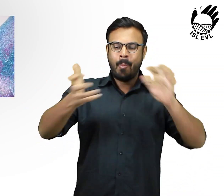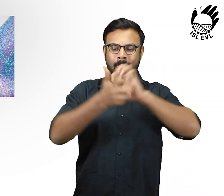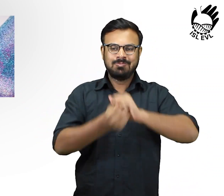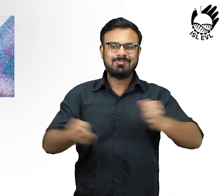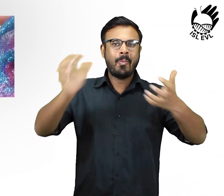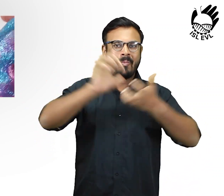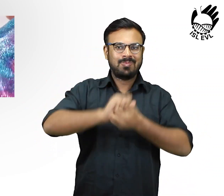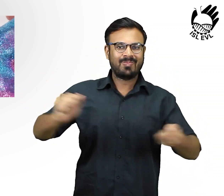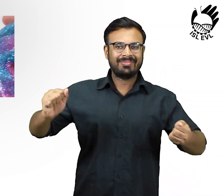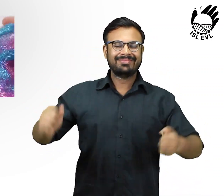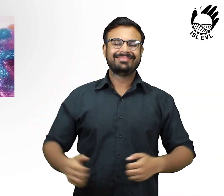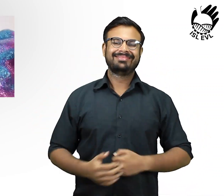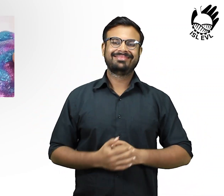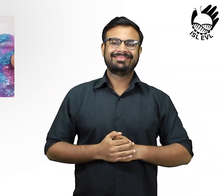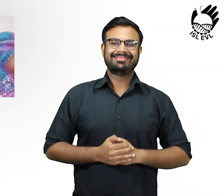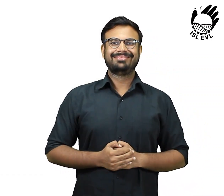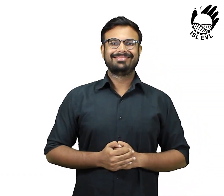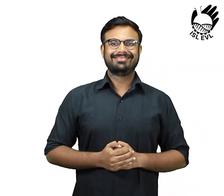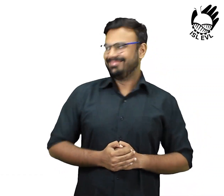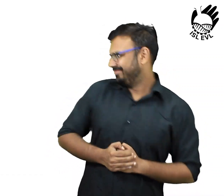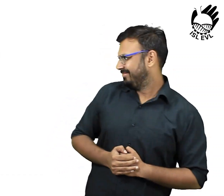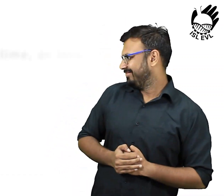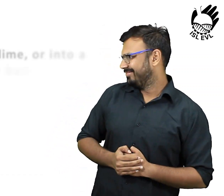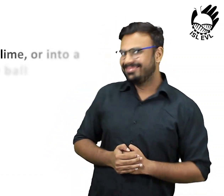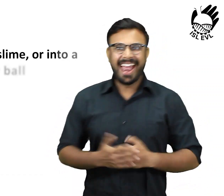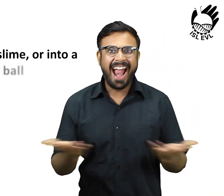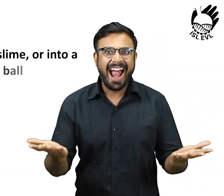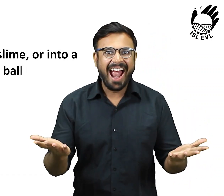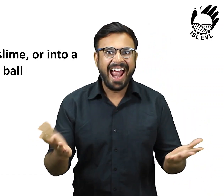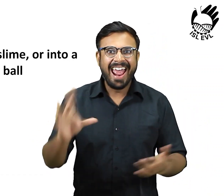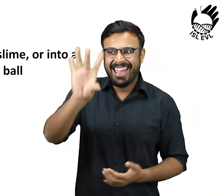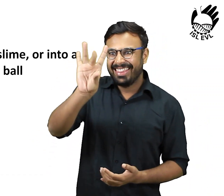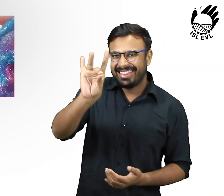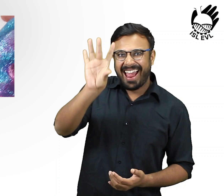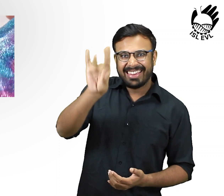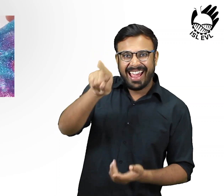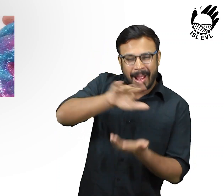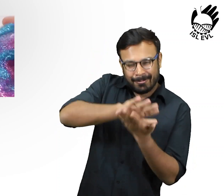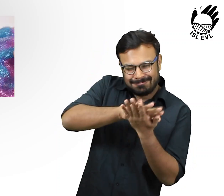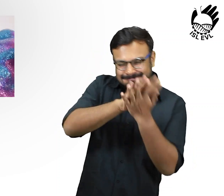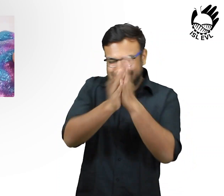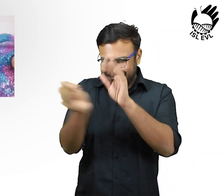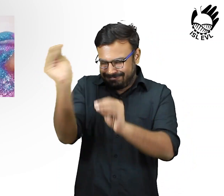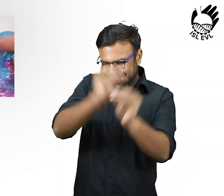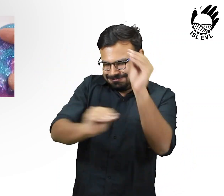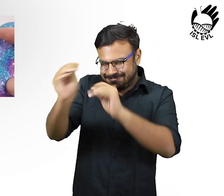We will learn about slime through an easy science experiment. This is the sign for slime.